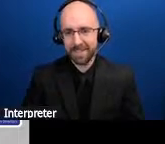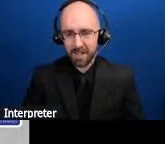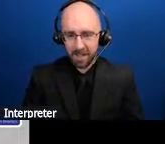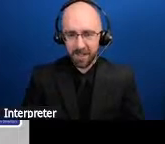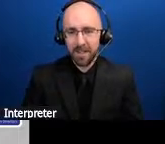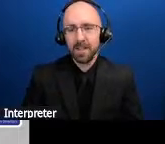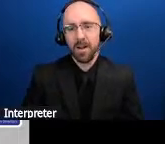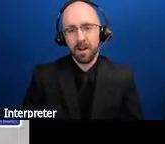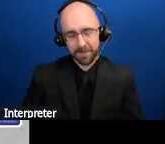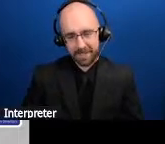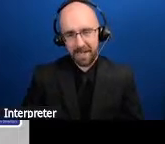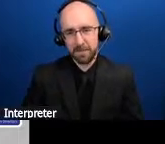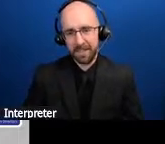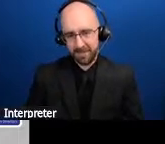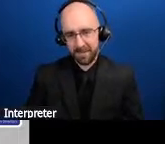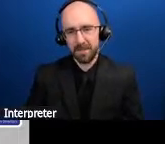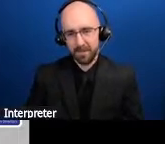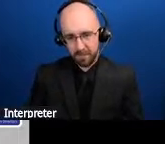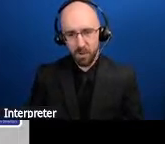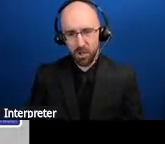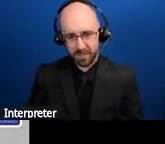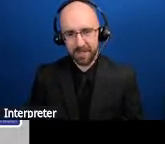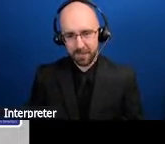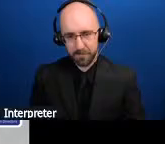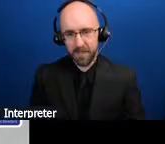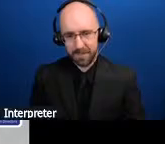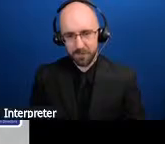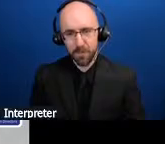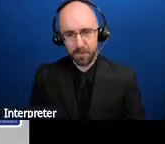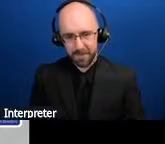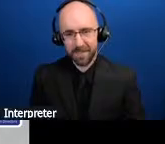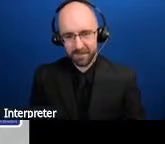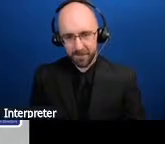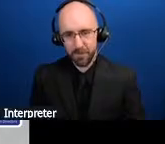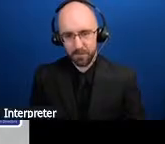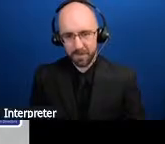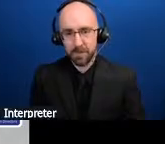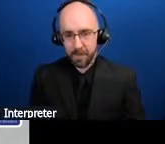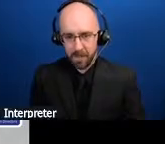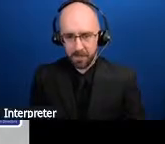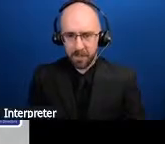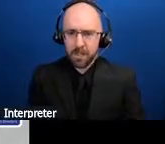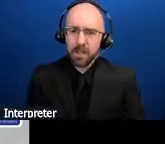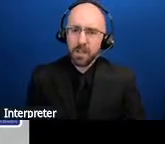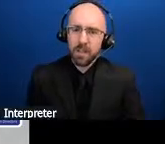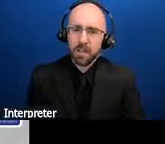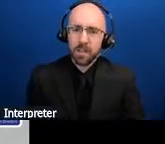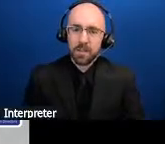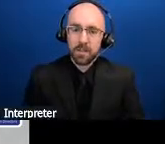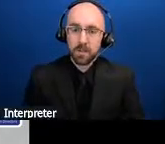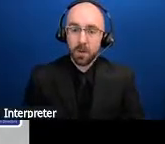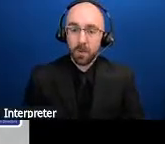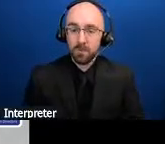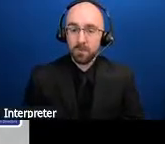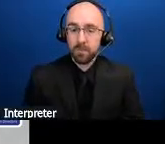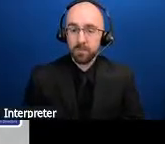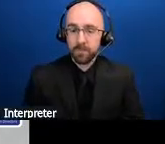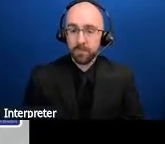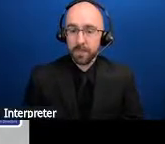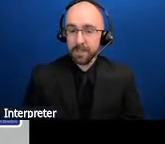funding gets cut. Oftentimes it's the marginalized communities who are the ones that suffer the brunt of that.